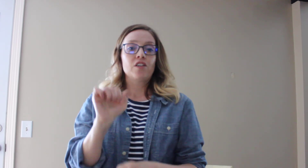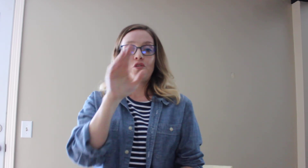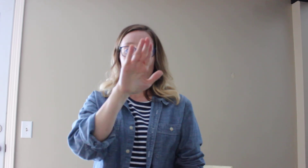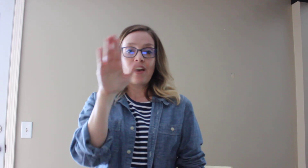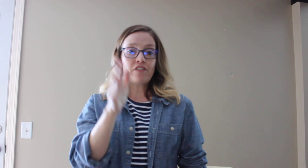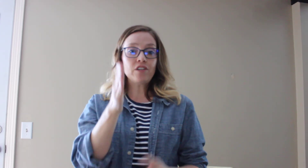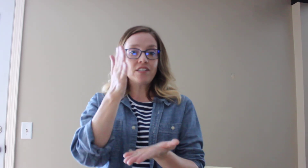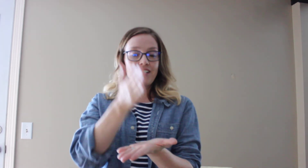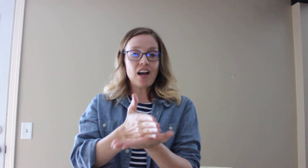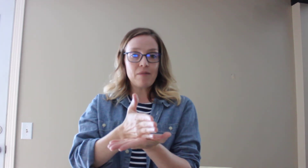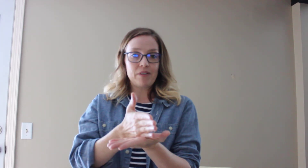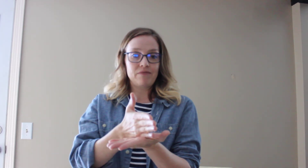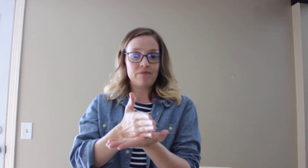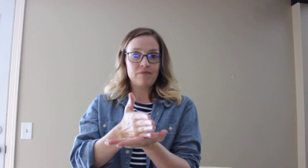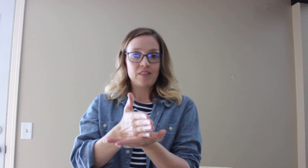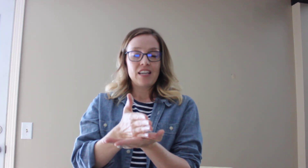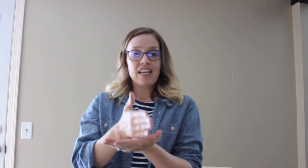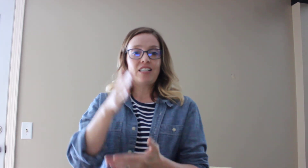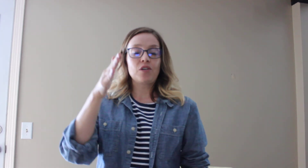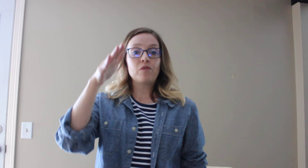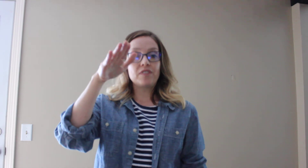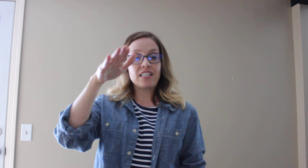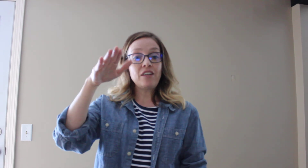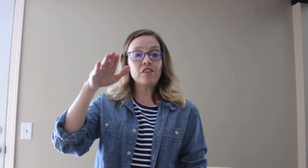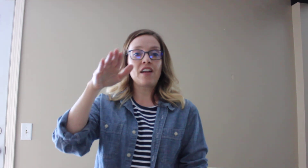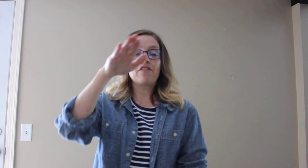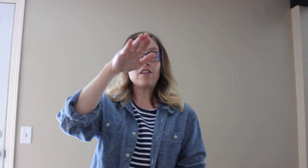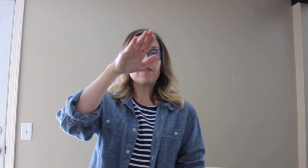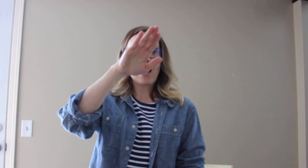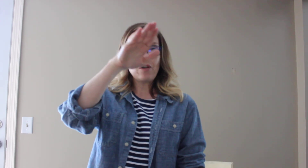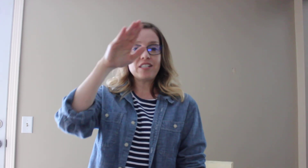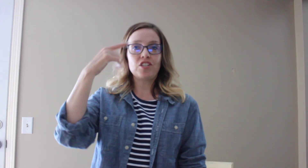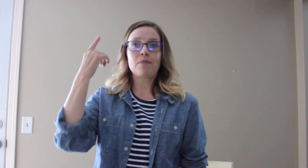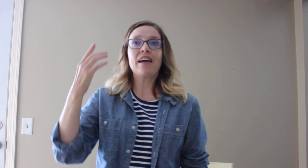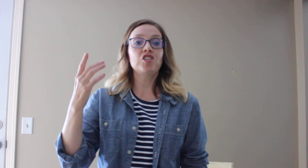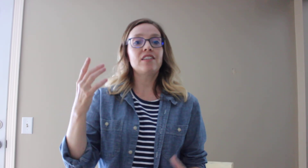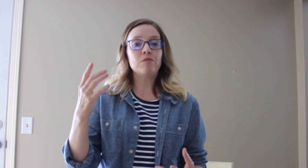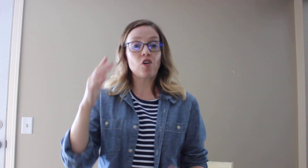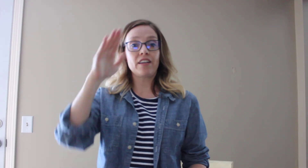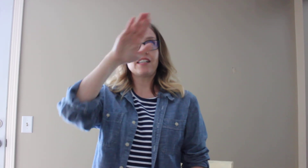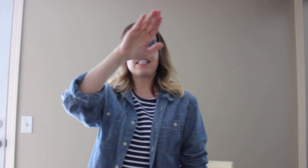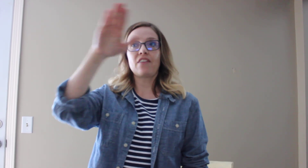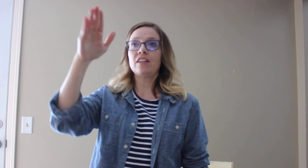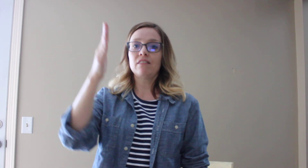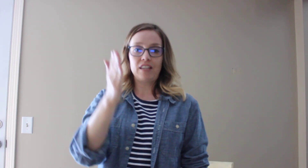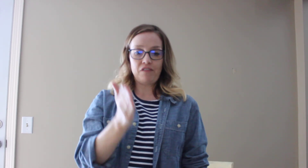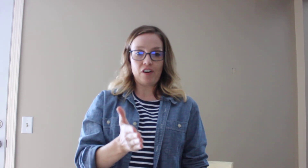You never stop. And so the sign for never, I always just imagine that I'm drawing a 7 in front of